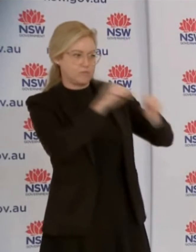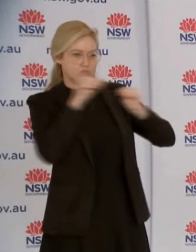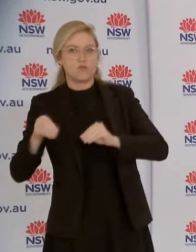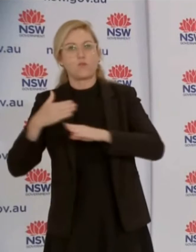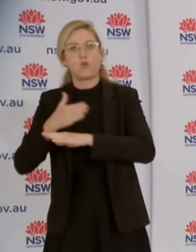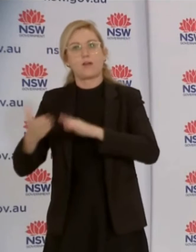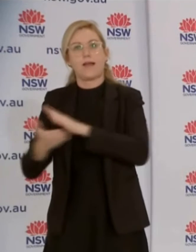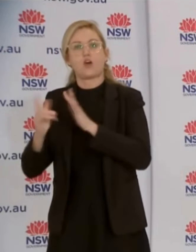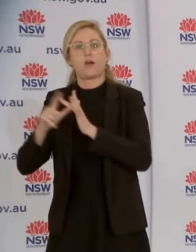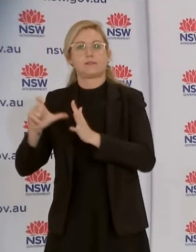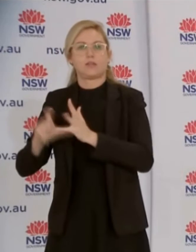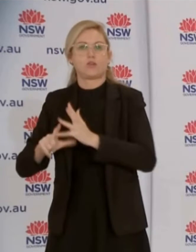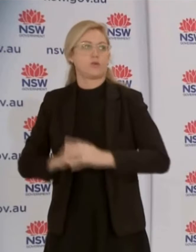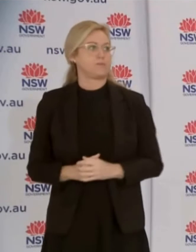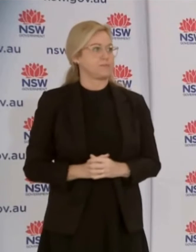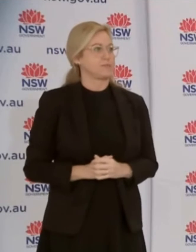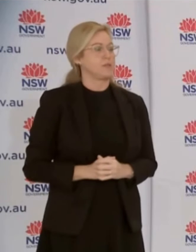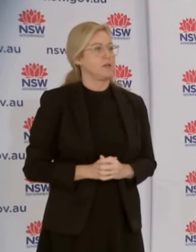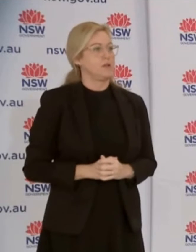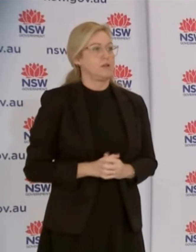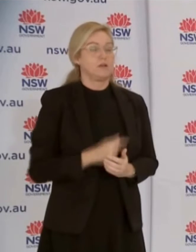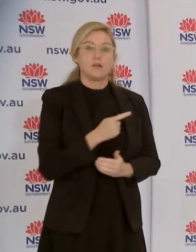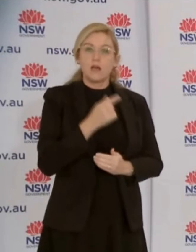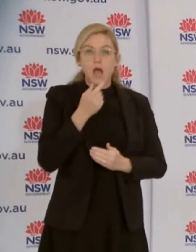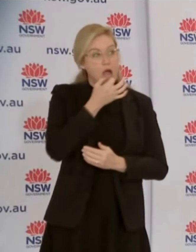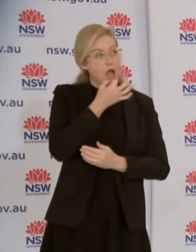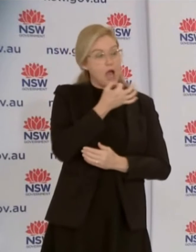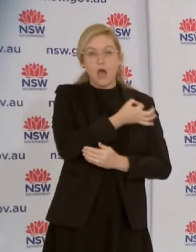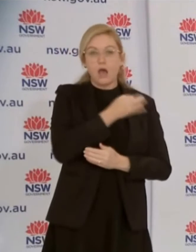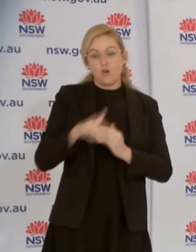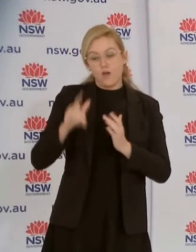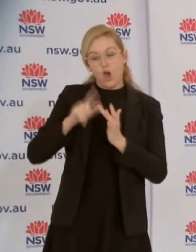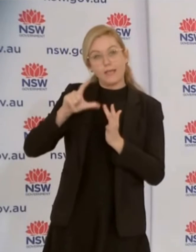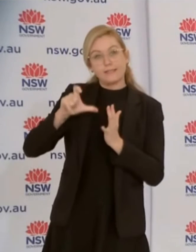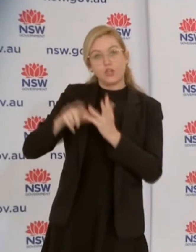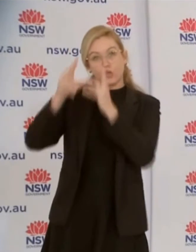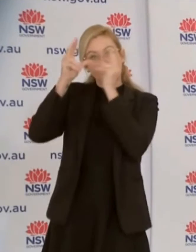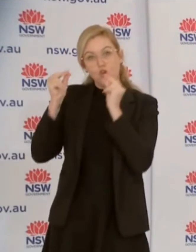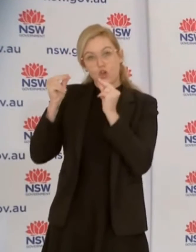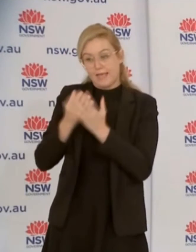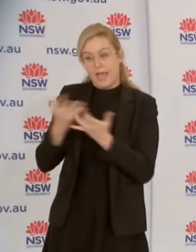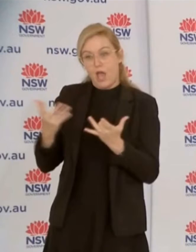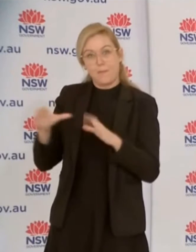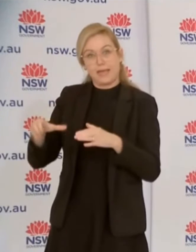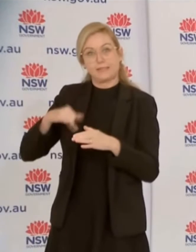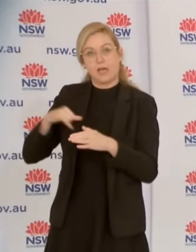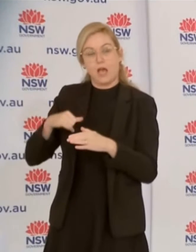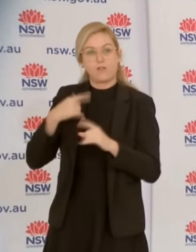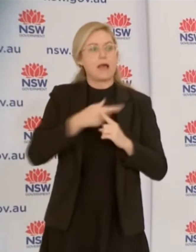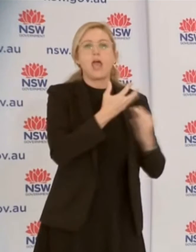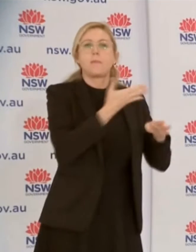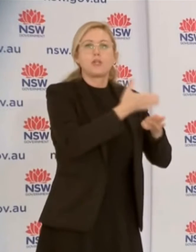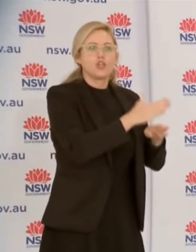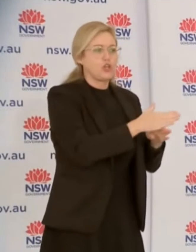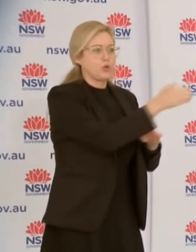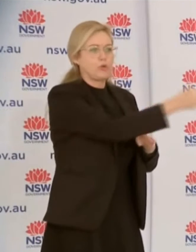care. How many ICU nurses do we have then available, and how many do we have that have been retrained, added to that? I haven't got that data with me